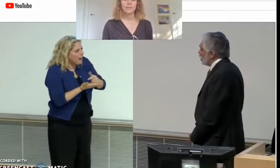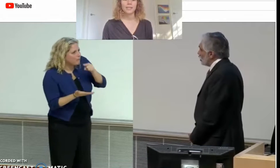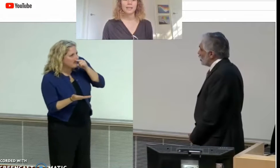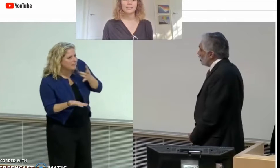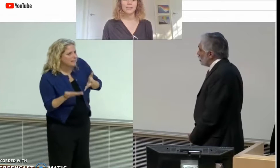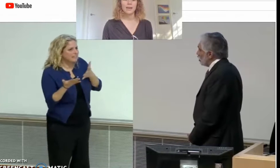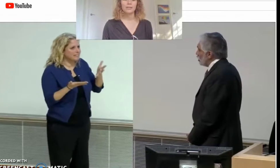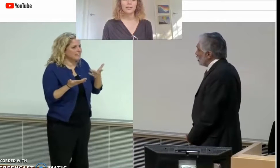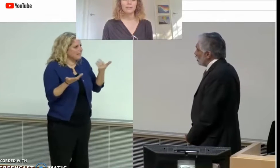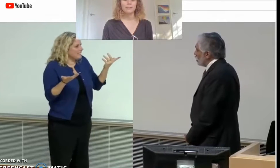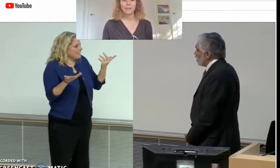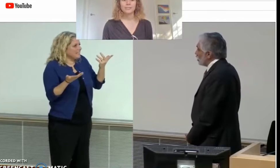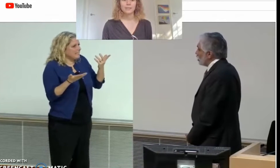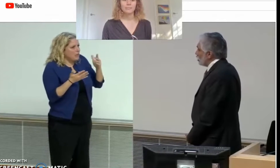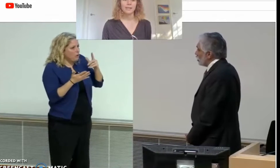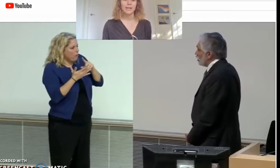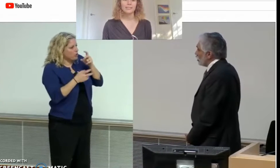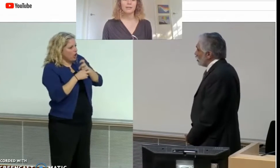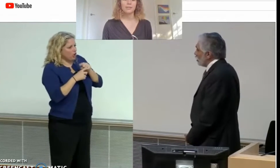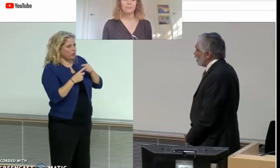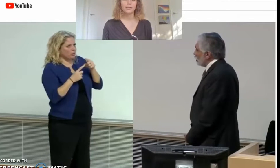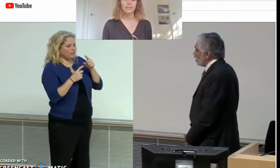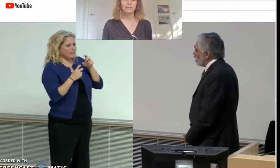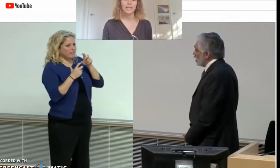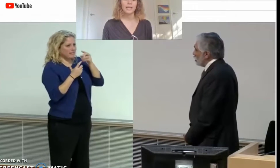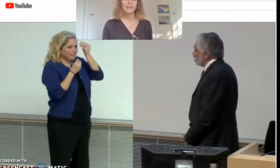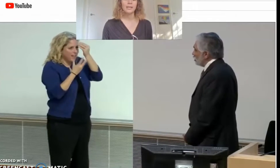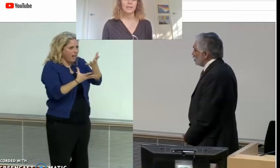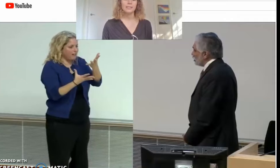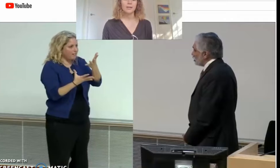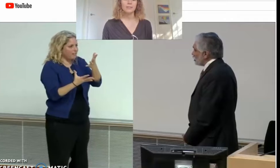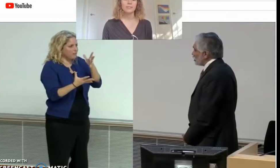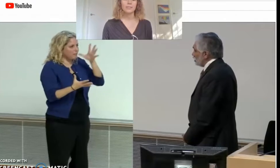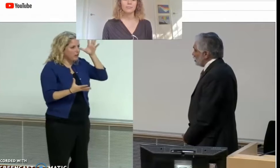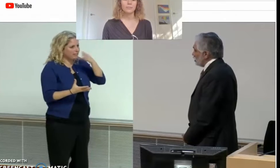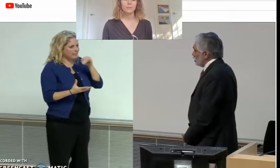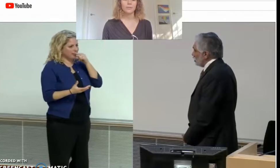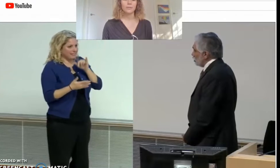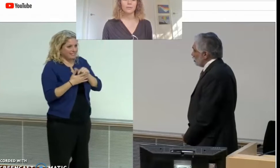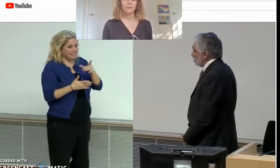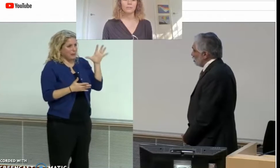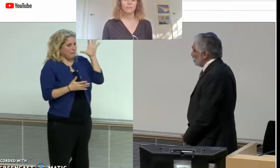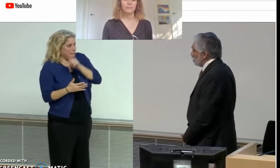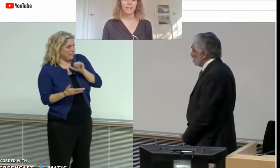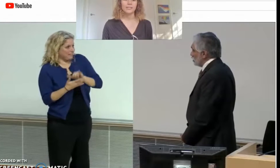and they ask, parents come to me and ask, how can I help my kid with that? And it's hard to give them an affirmative